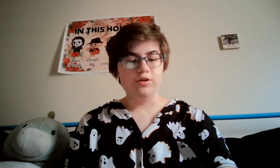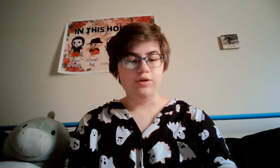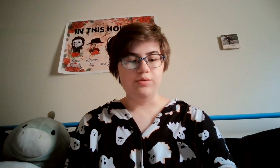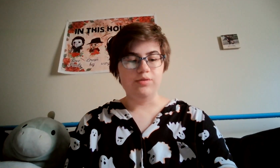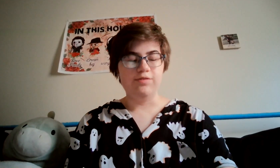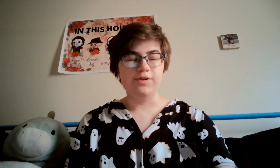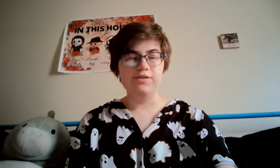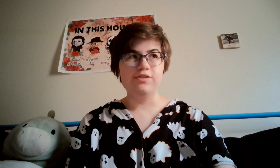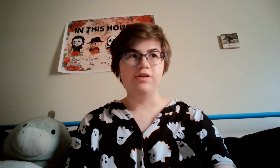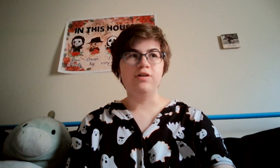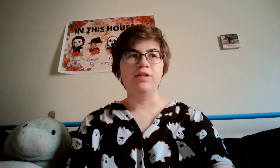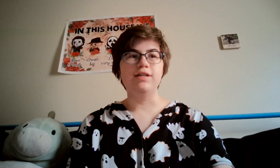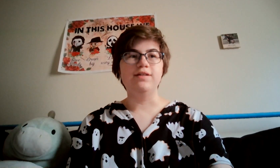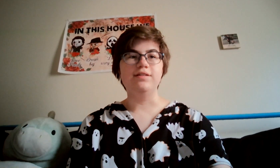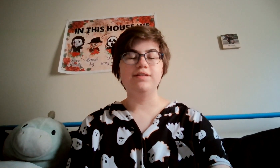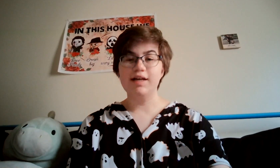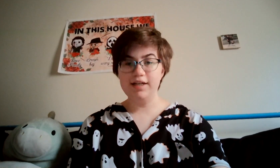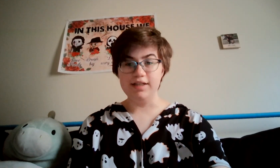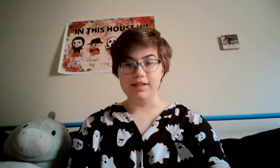So the first doll is Kaya,